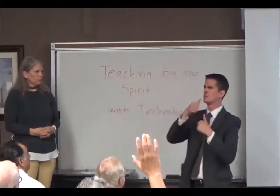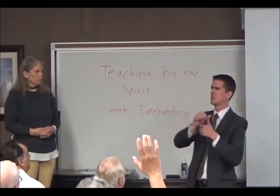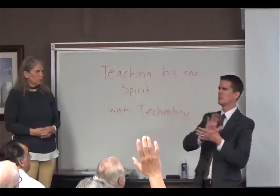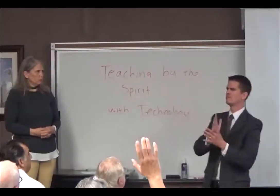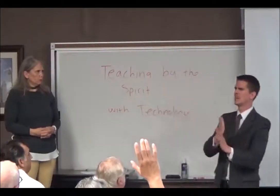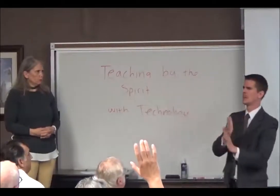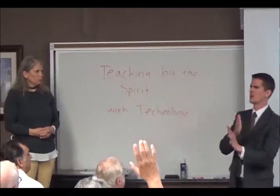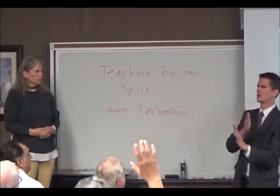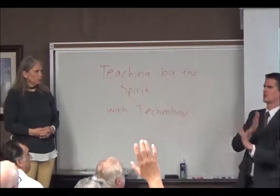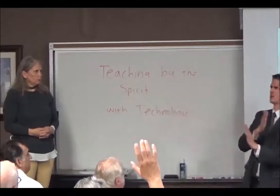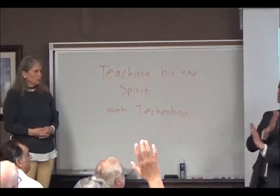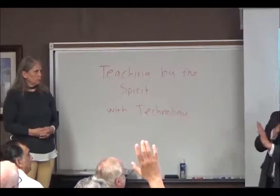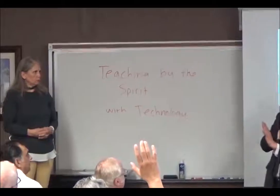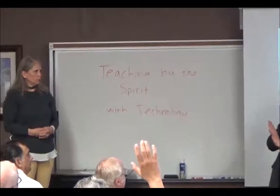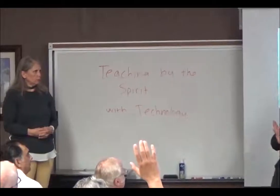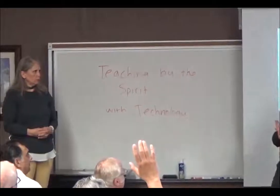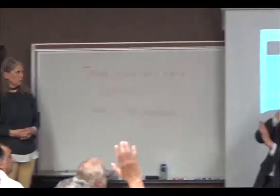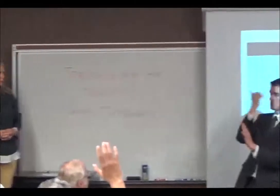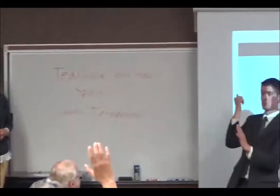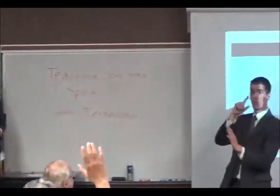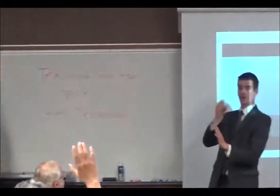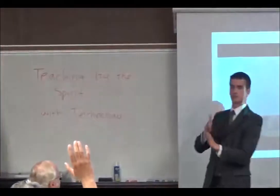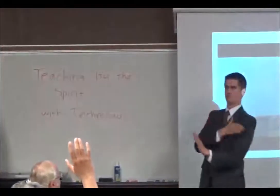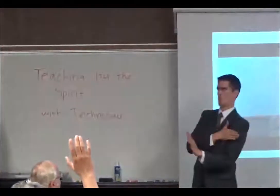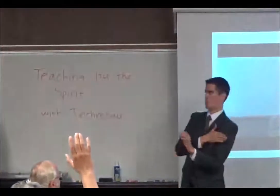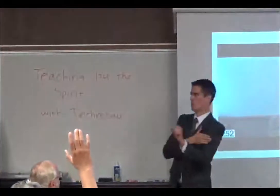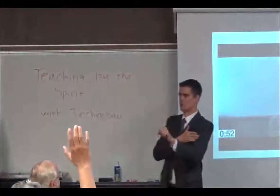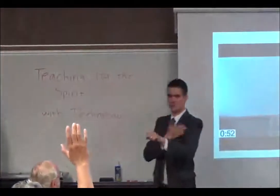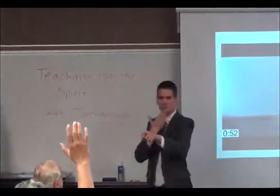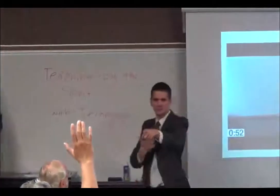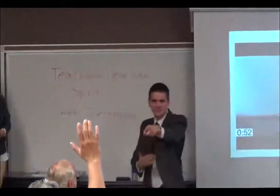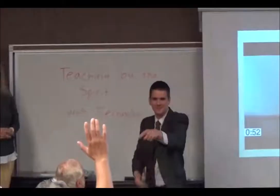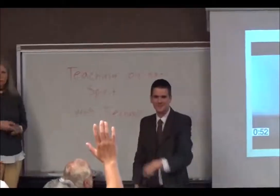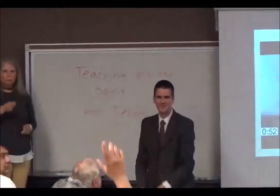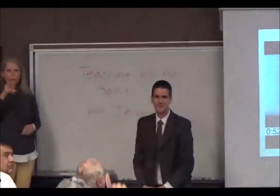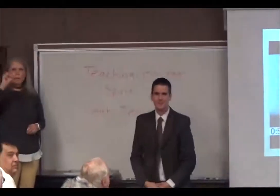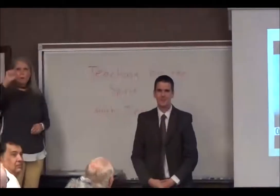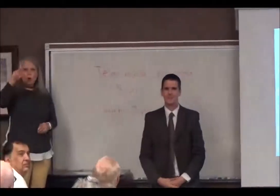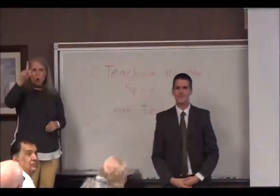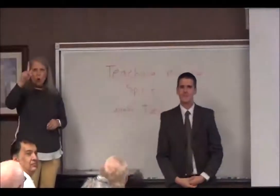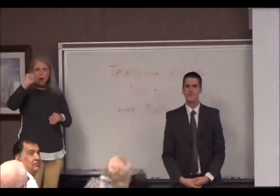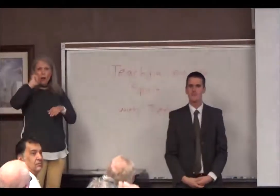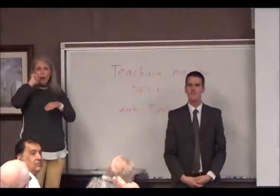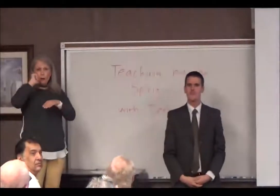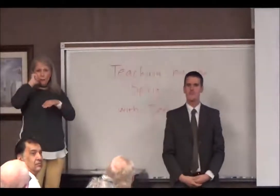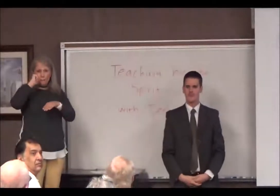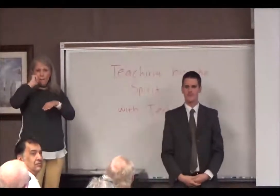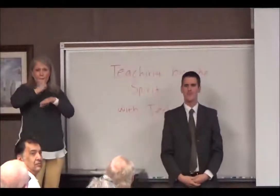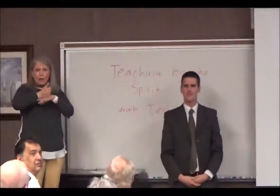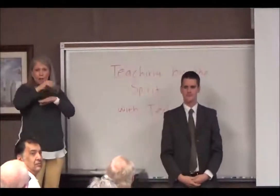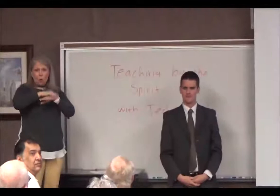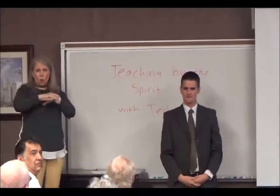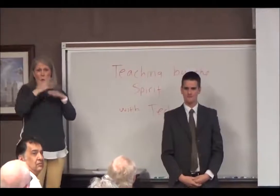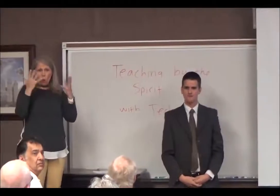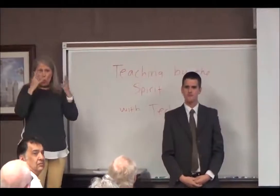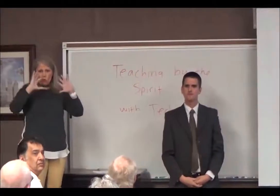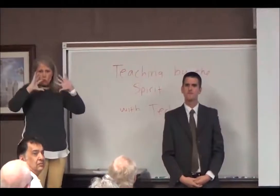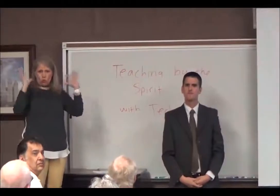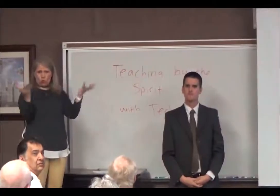end asking a question, then they have to think back through the whole video and remember what they watched. I'm Mark. And